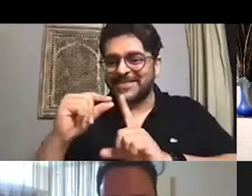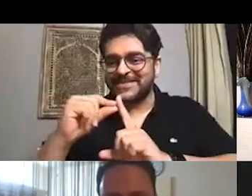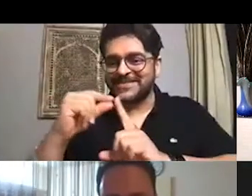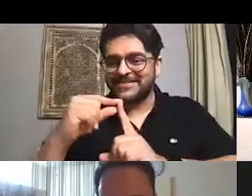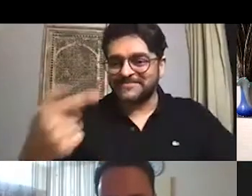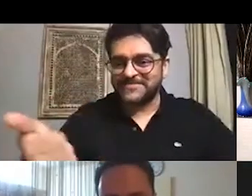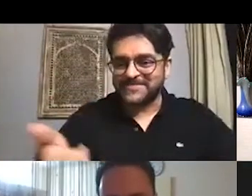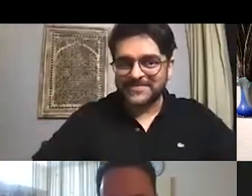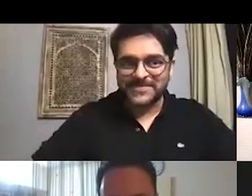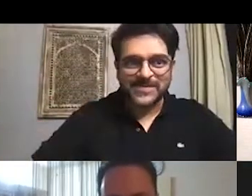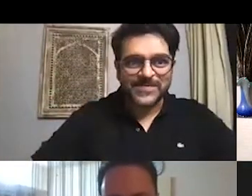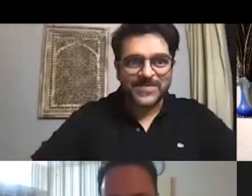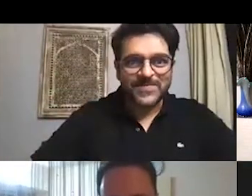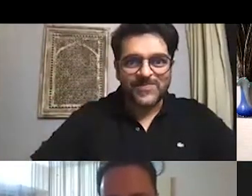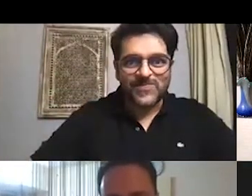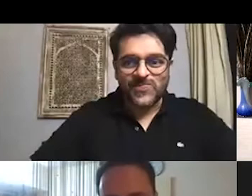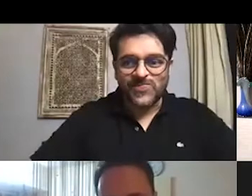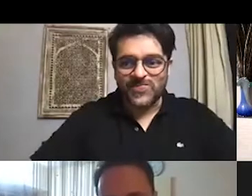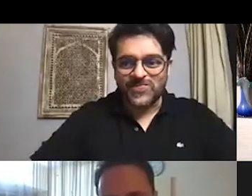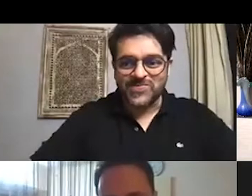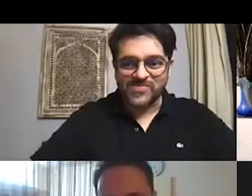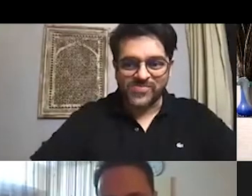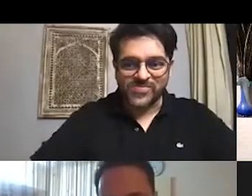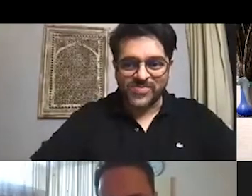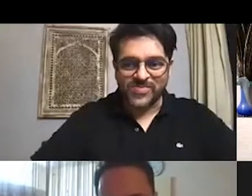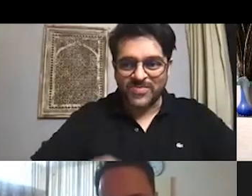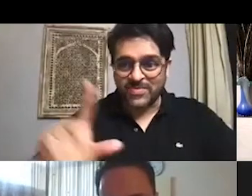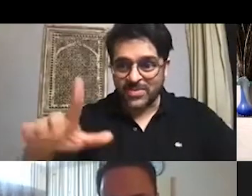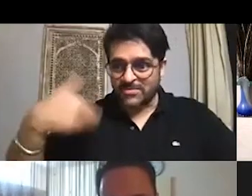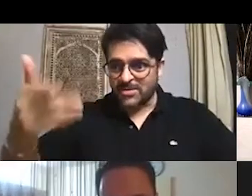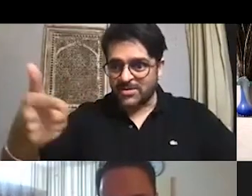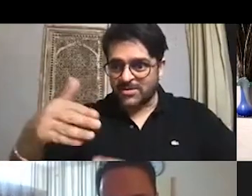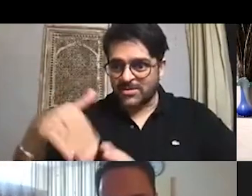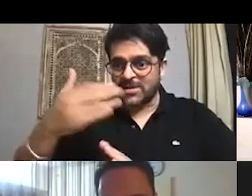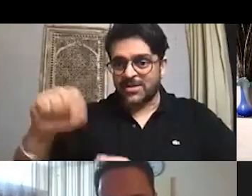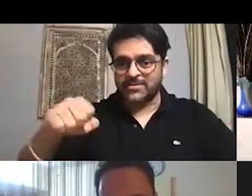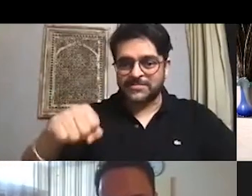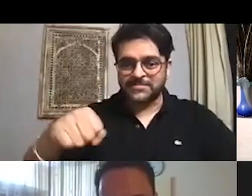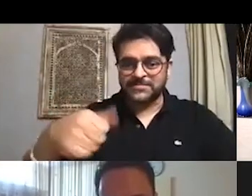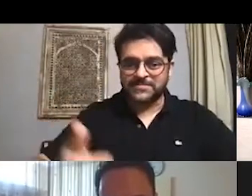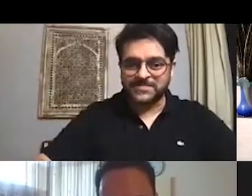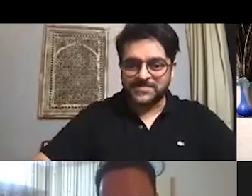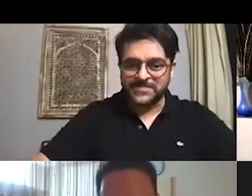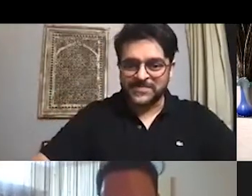language. So, okay, we'll get the PPT back on now.